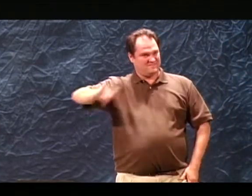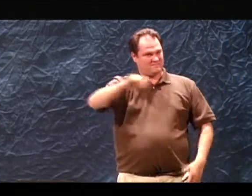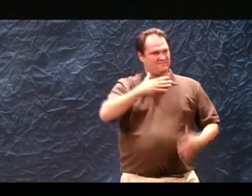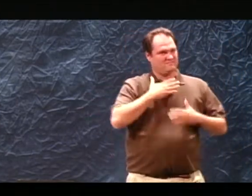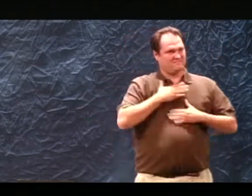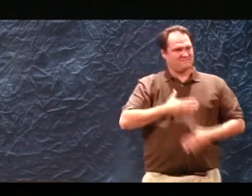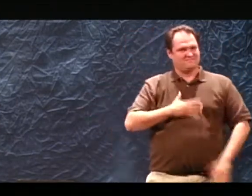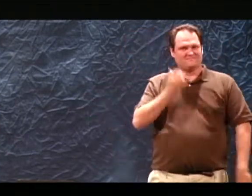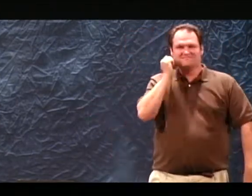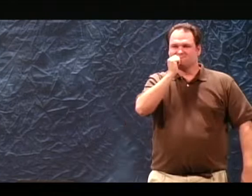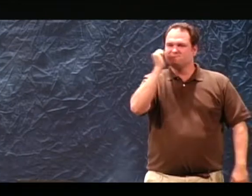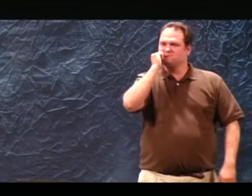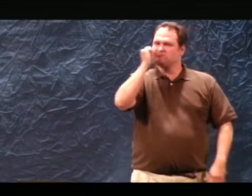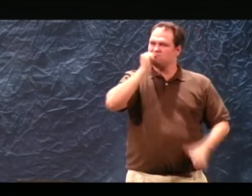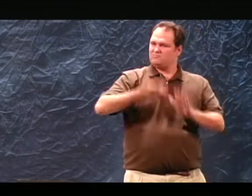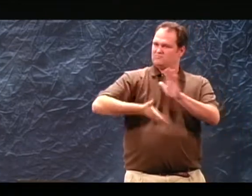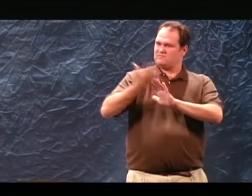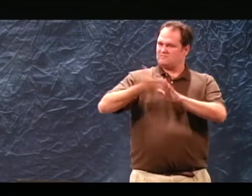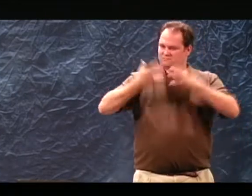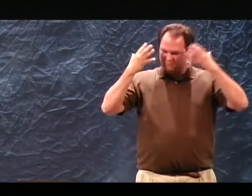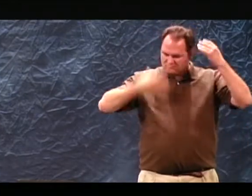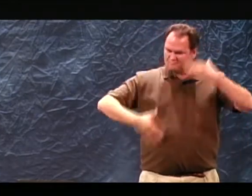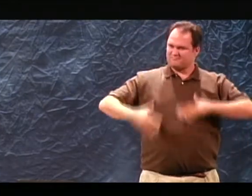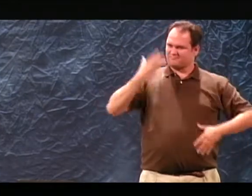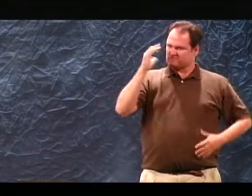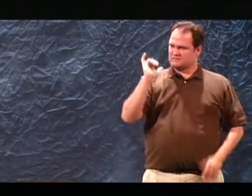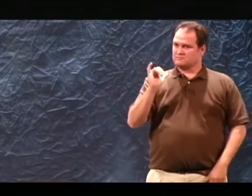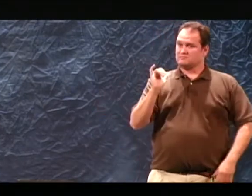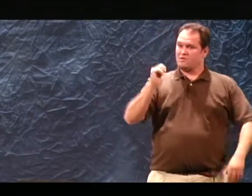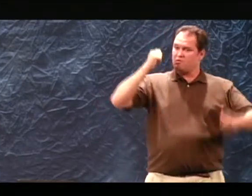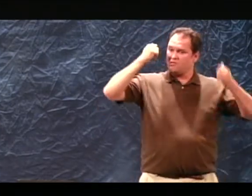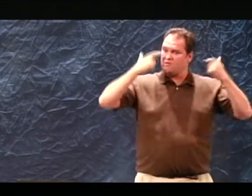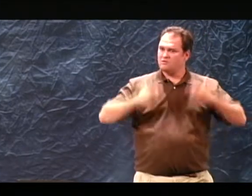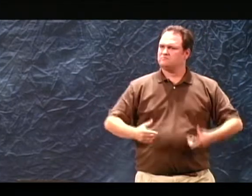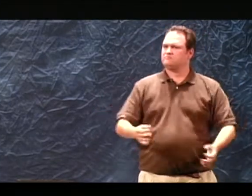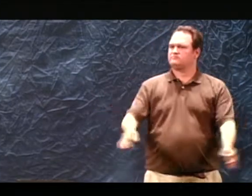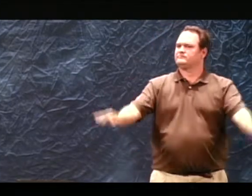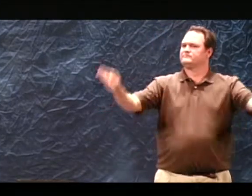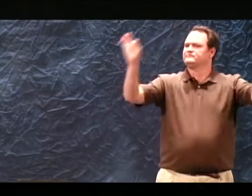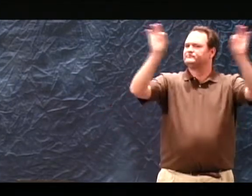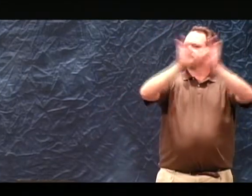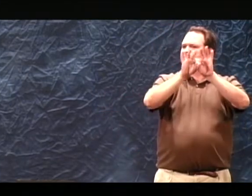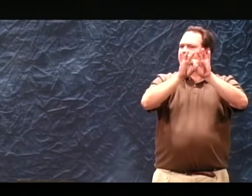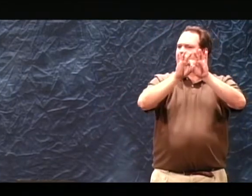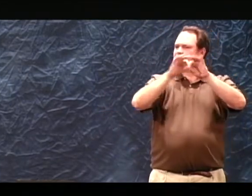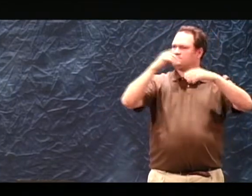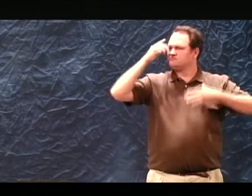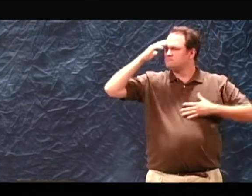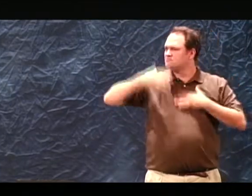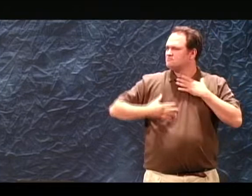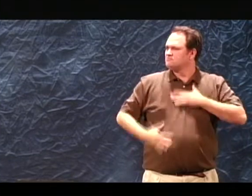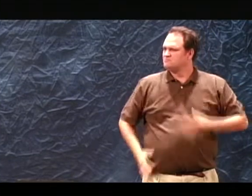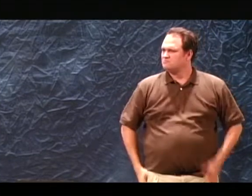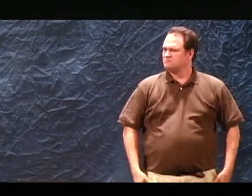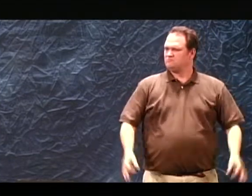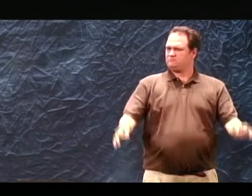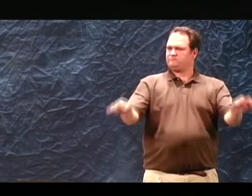eighth of a pound of waste less than a pound you remove 750 muscles all of this is